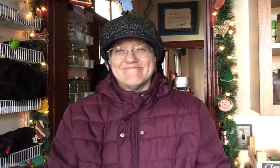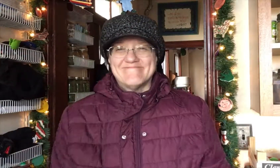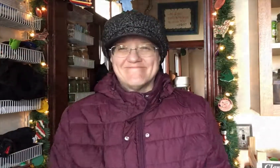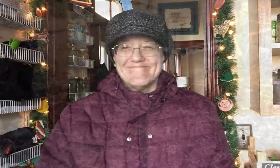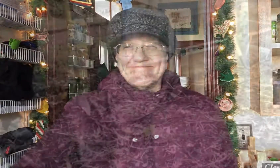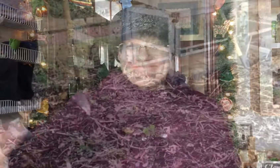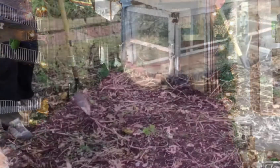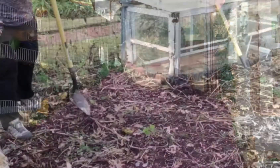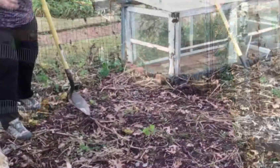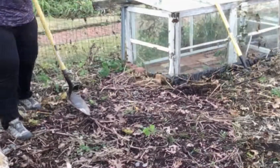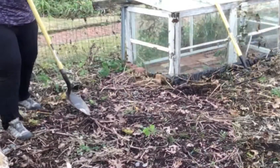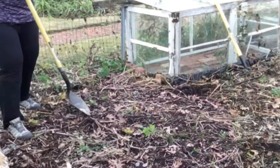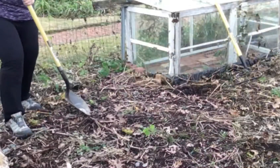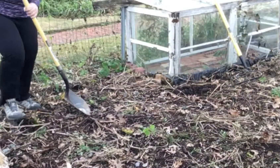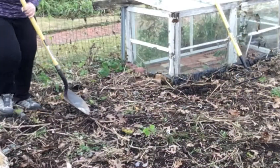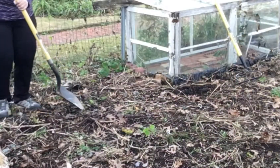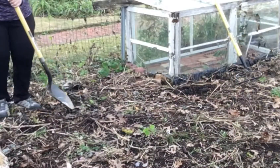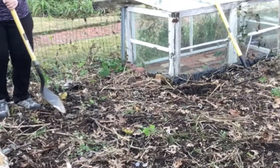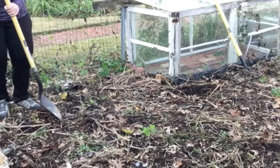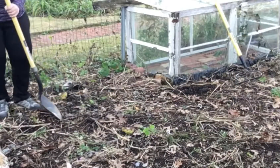Come on, I'll show you.